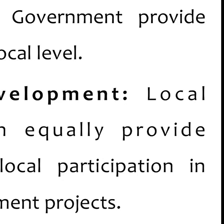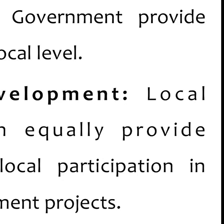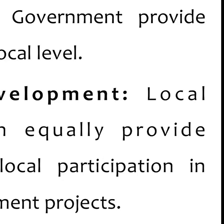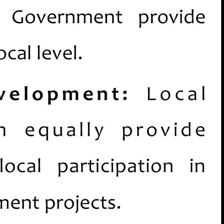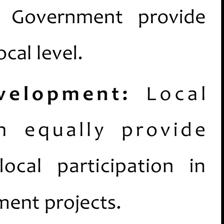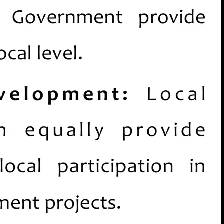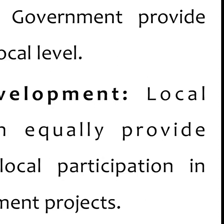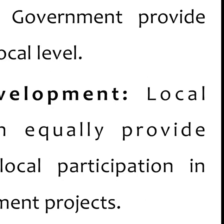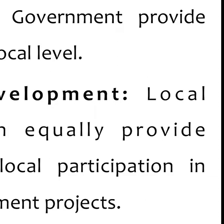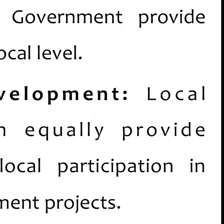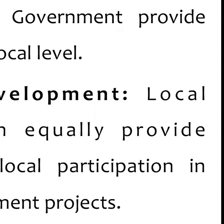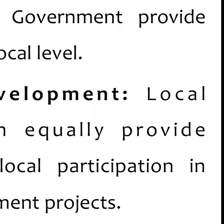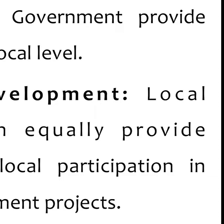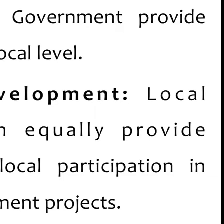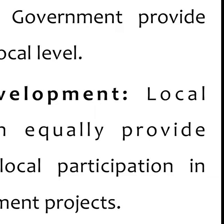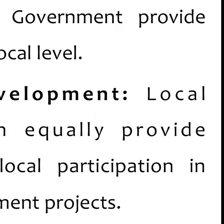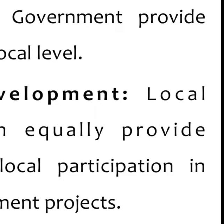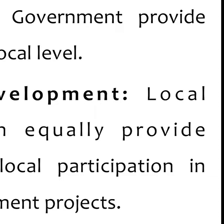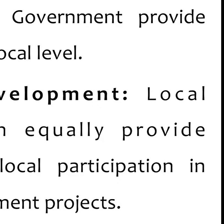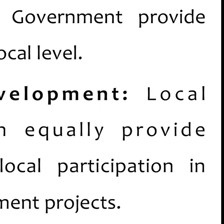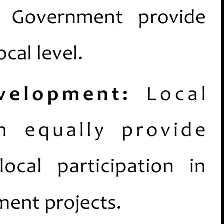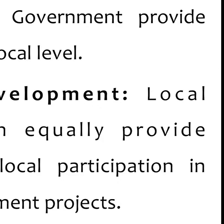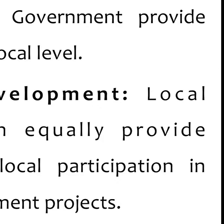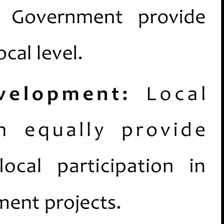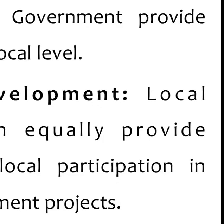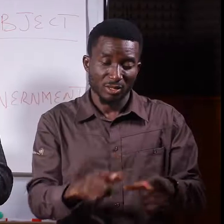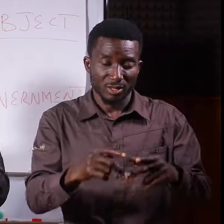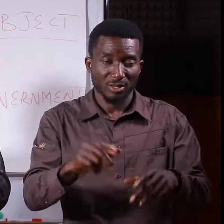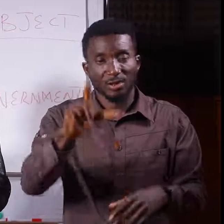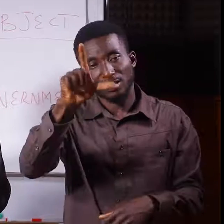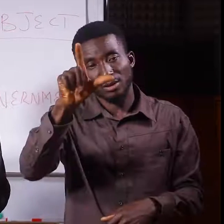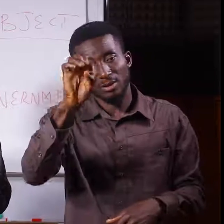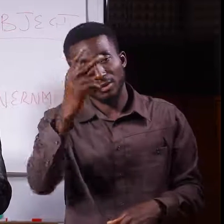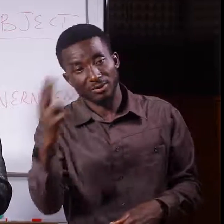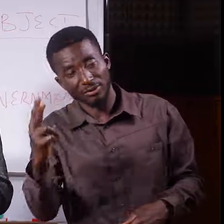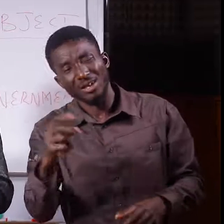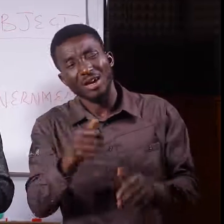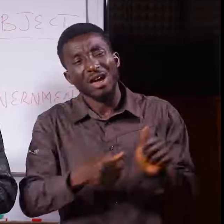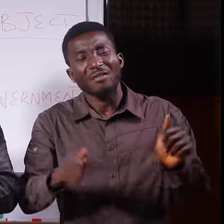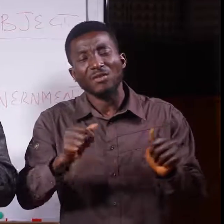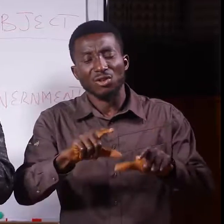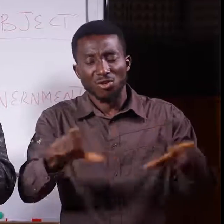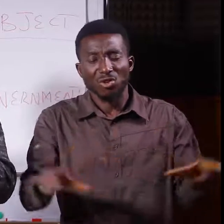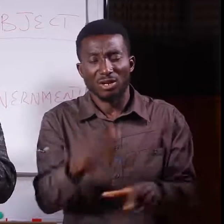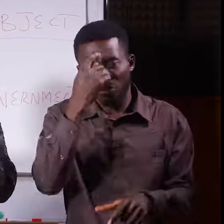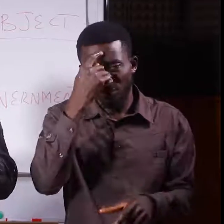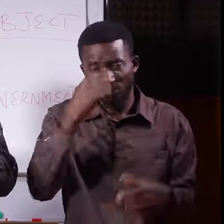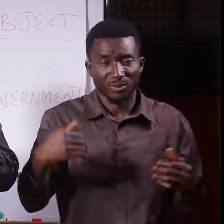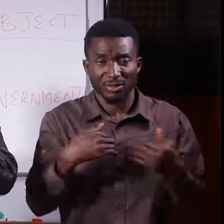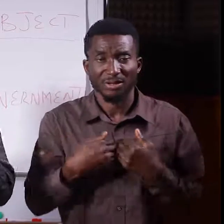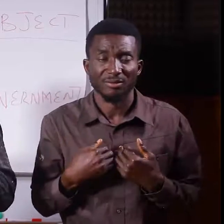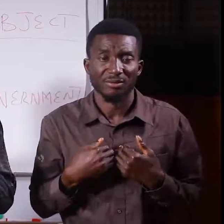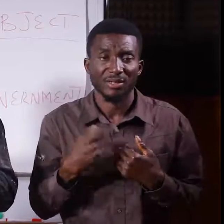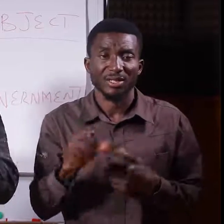government provides employment at the local level. Of course, every local government, we have